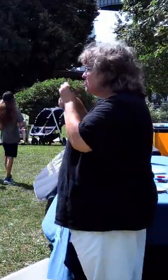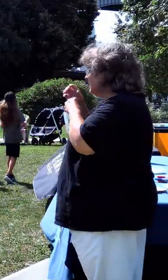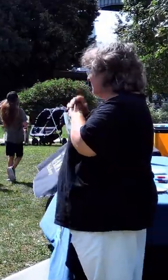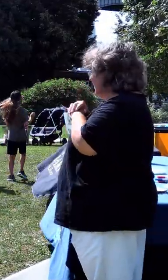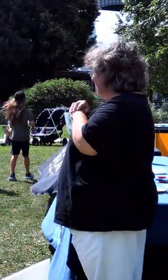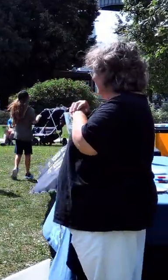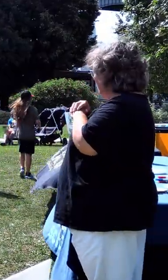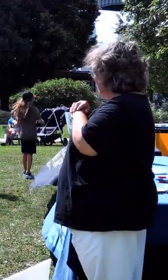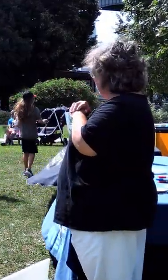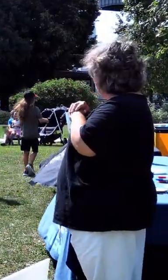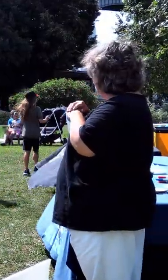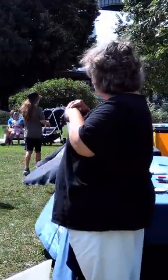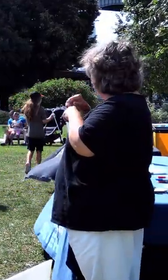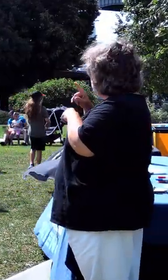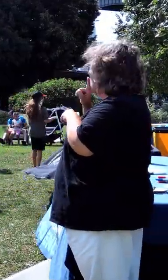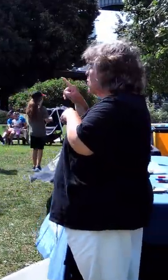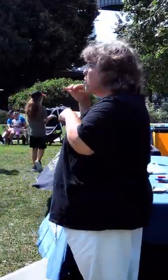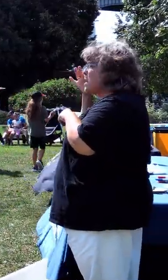Oh, there's a real bee.